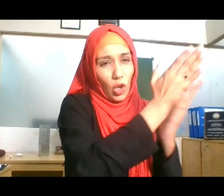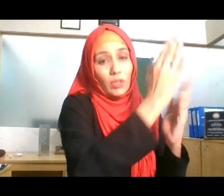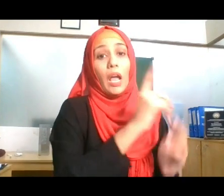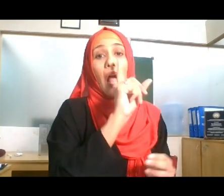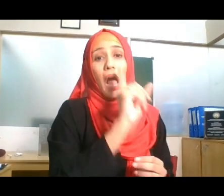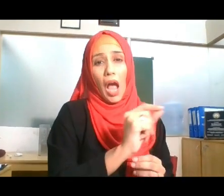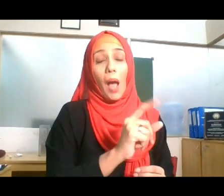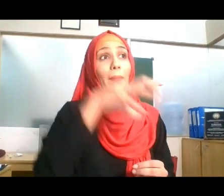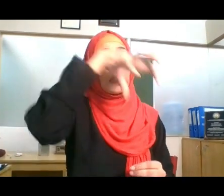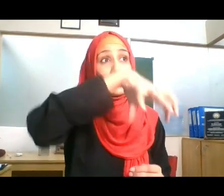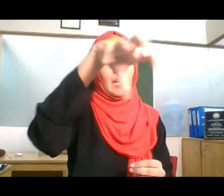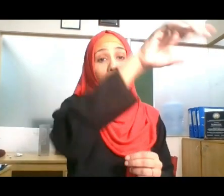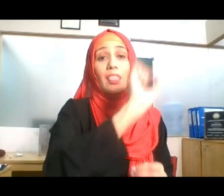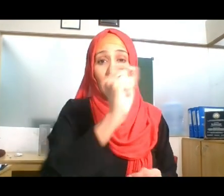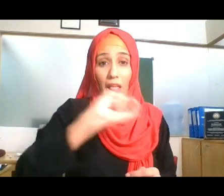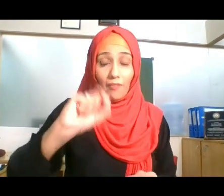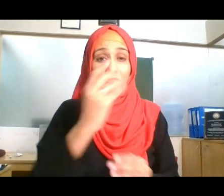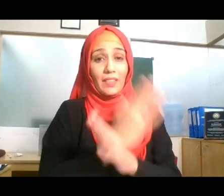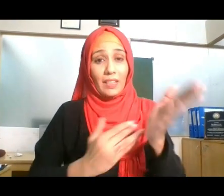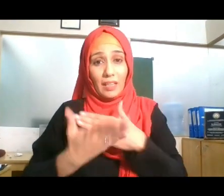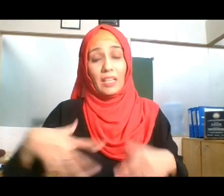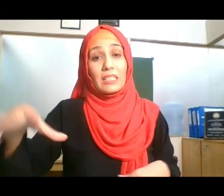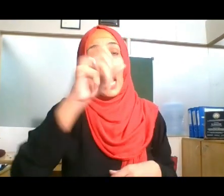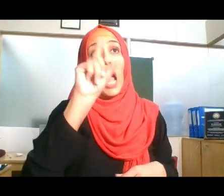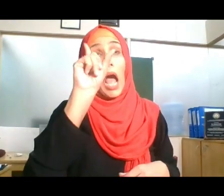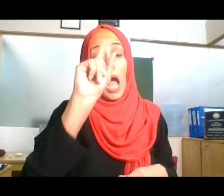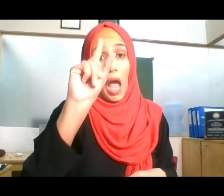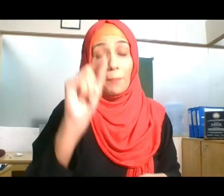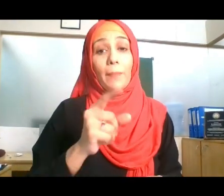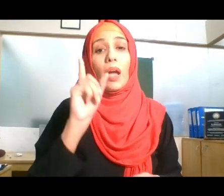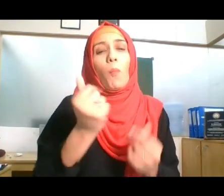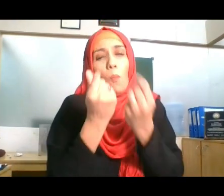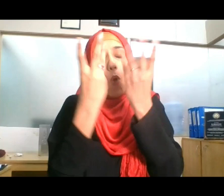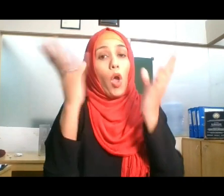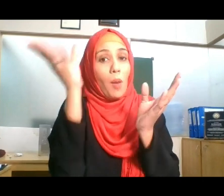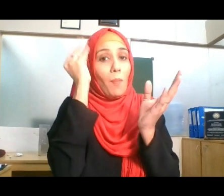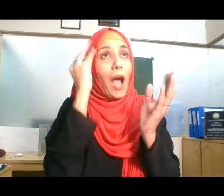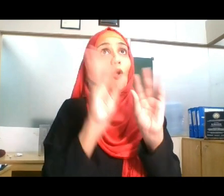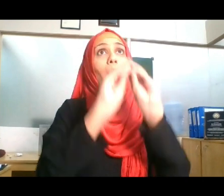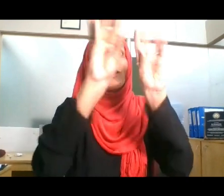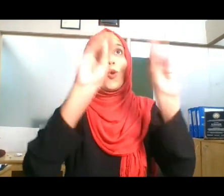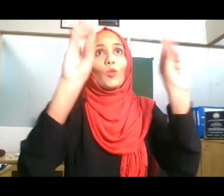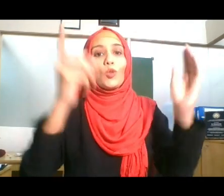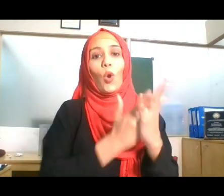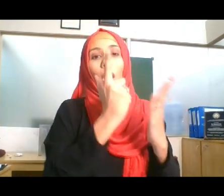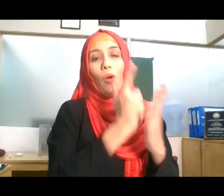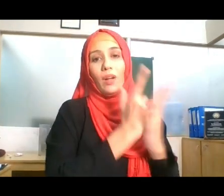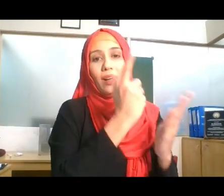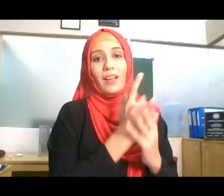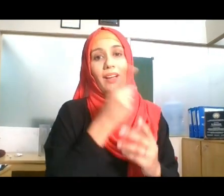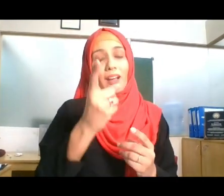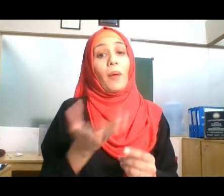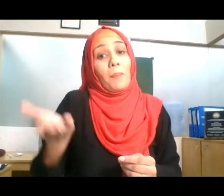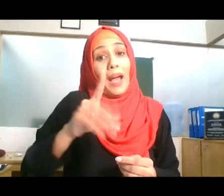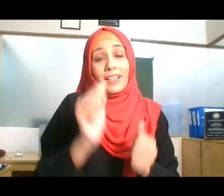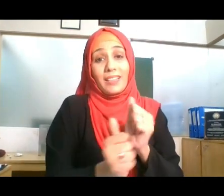centers of disability that lie in every district to become hubs of knowledge, information, and digitization that can then be